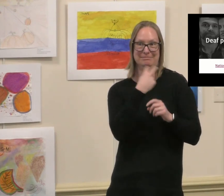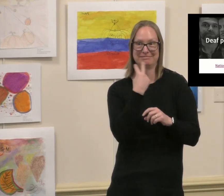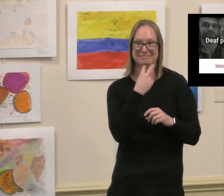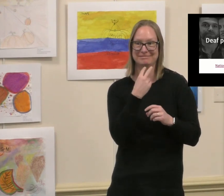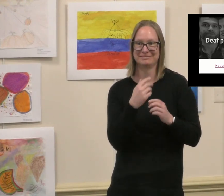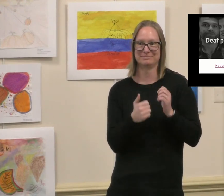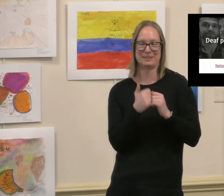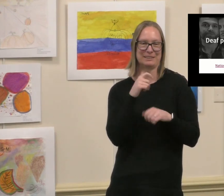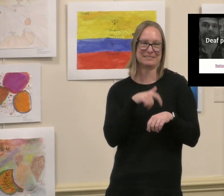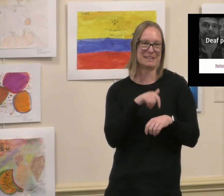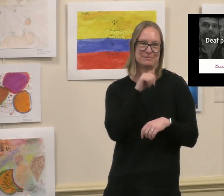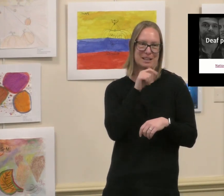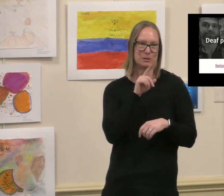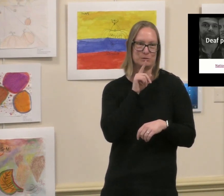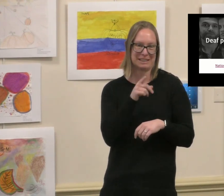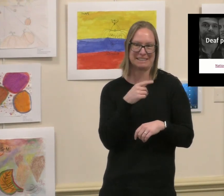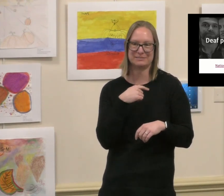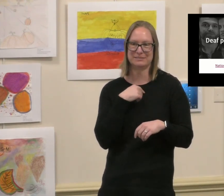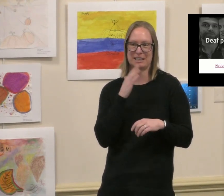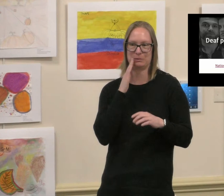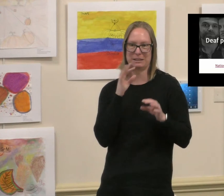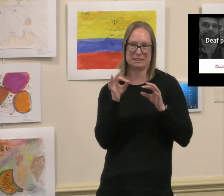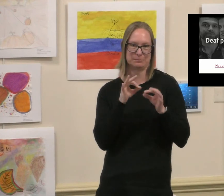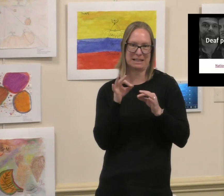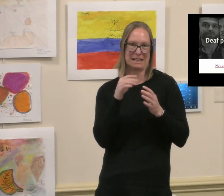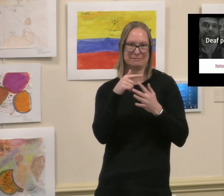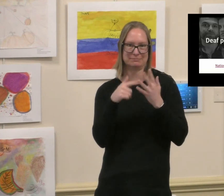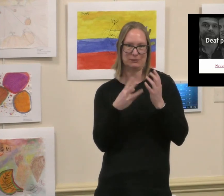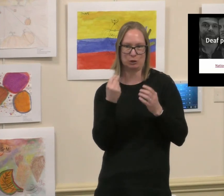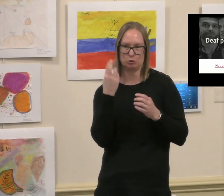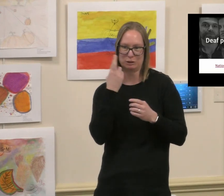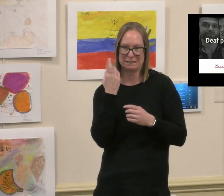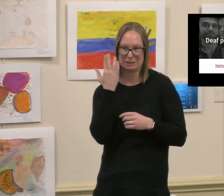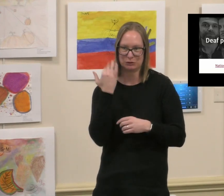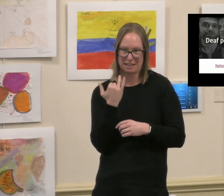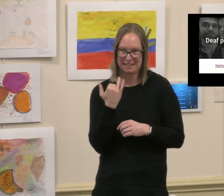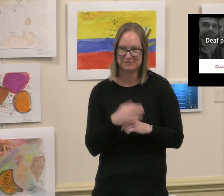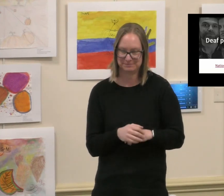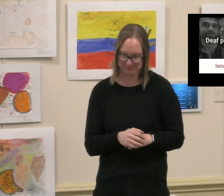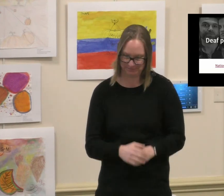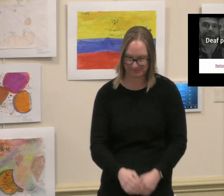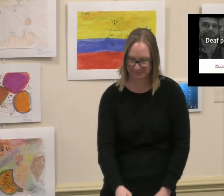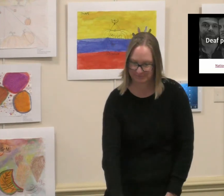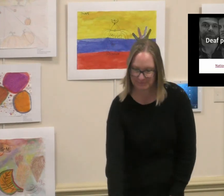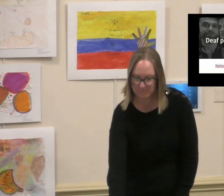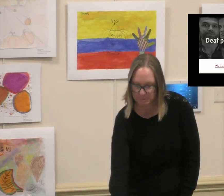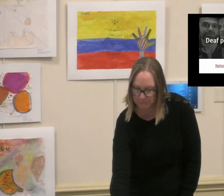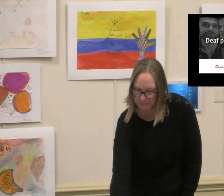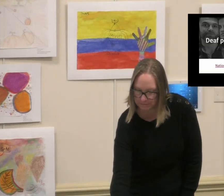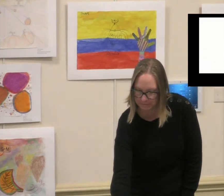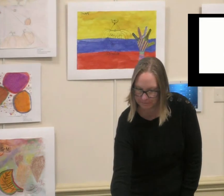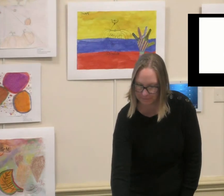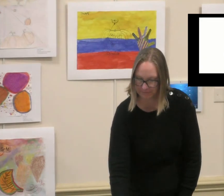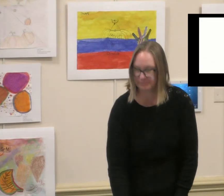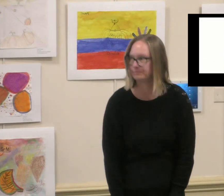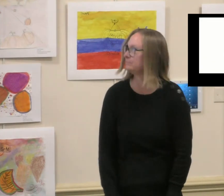and they just assume that there's a mutual understanding with lip reading, but I'm going to explain a few reasons why that's not always effective.